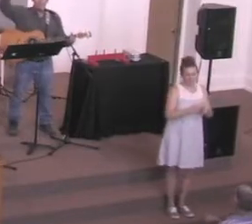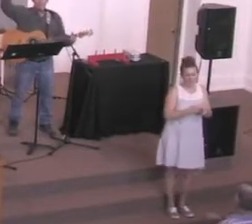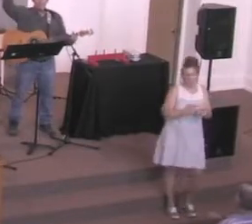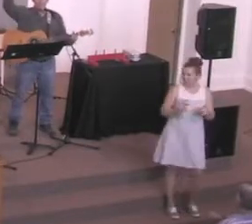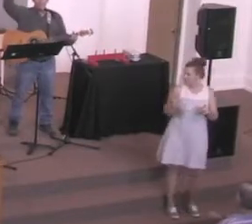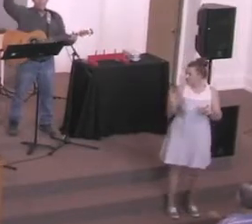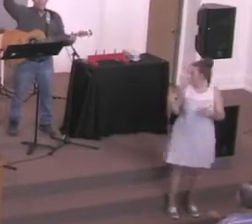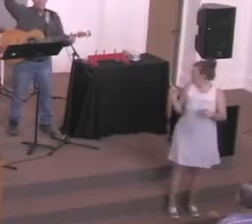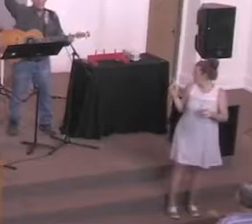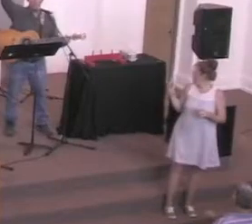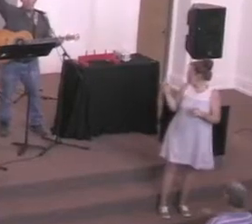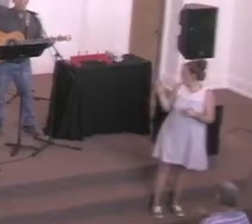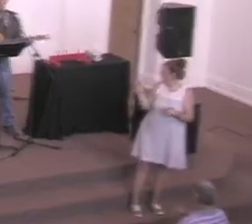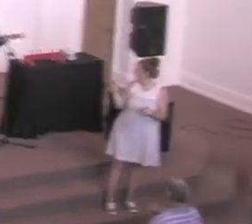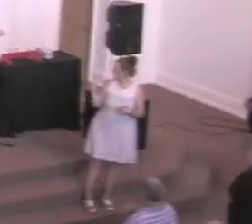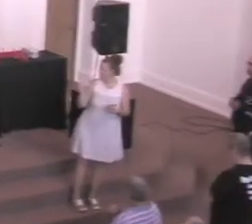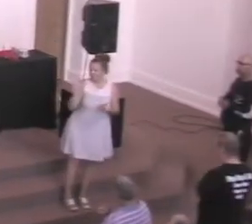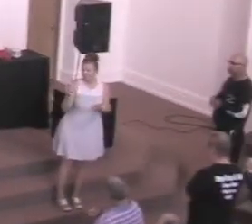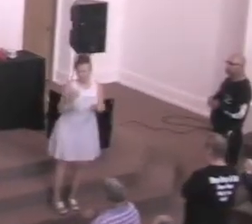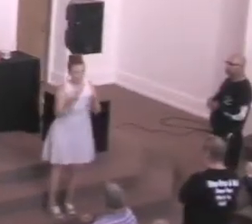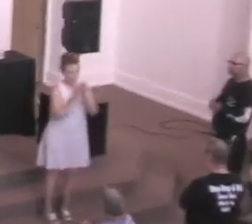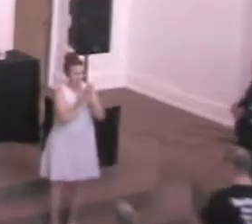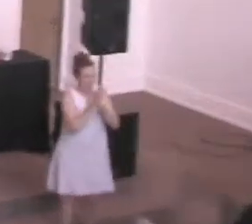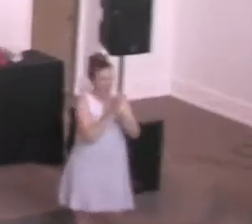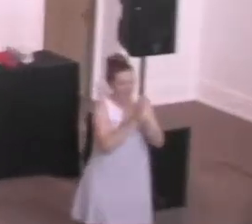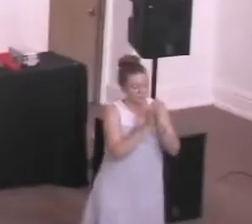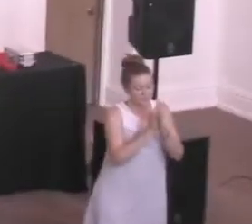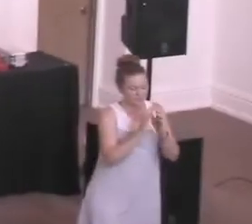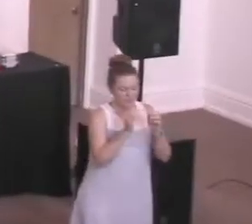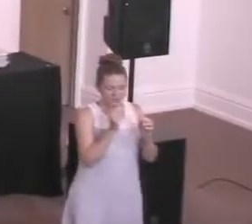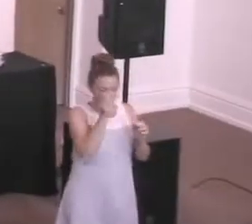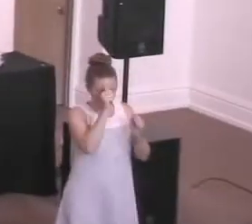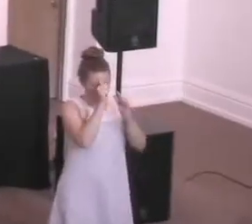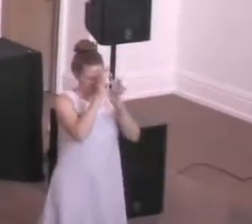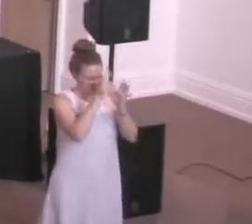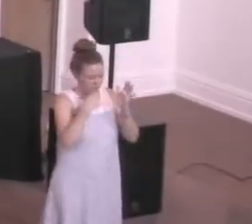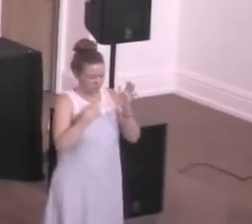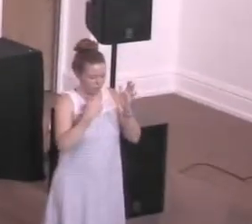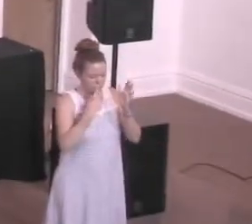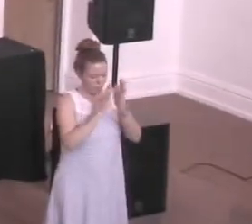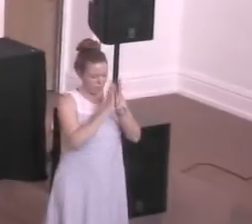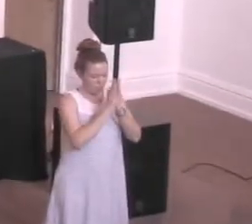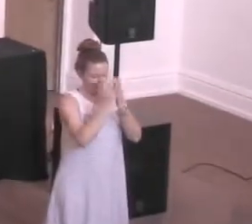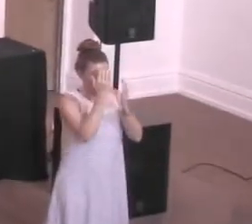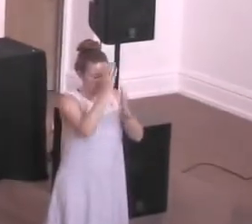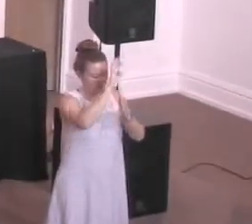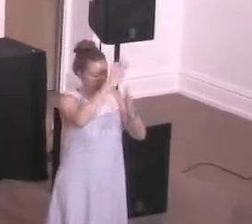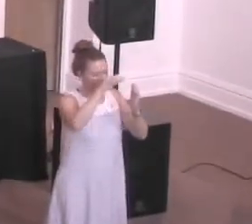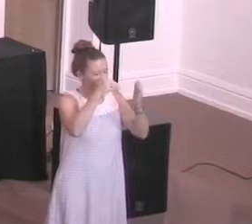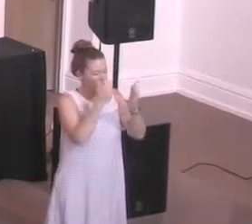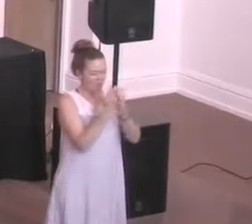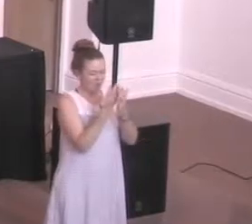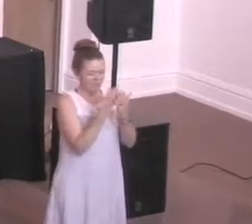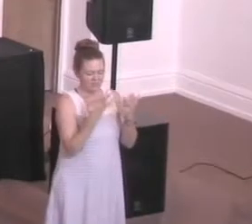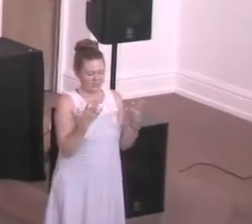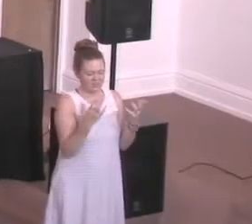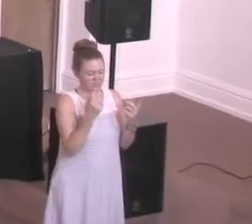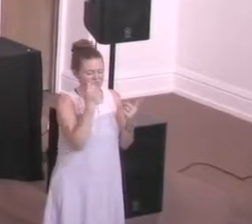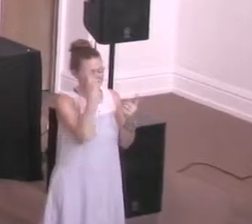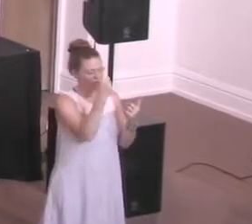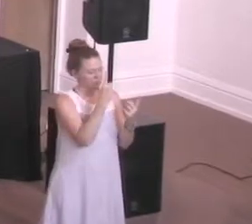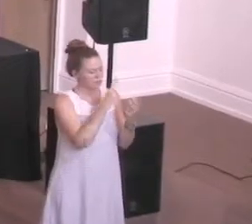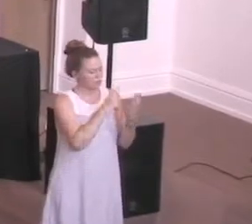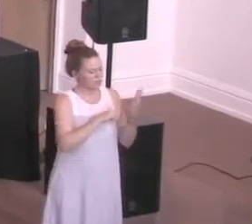Father, we just praise you and we glorify your name. Blessed be your name. Father, in all things, all circumstances, you are the Lord